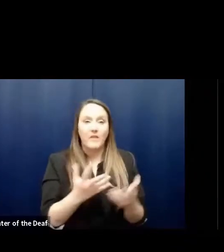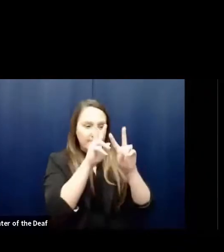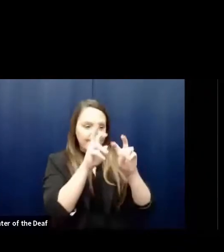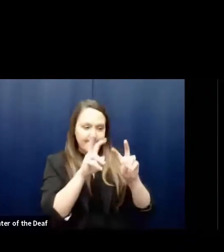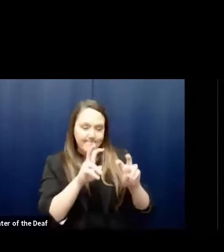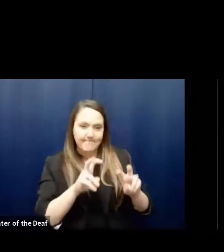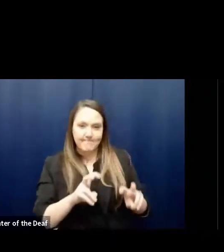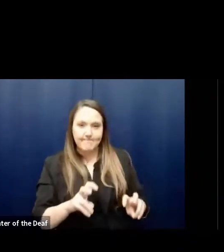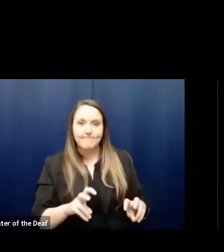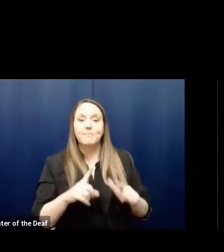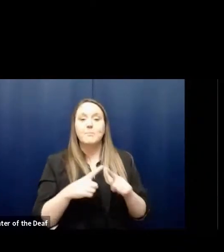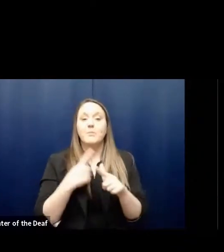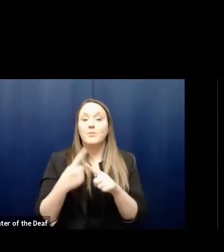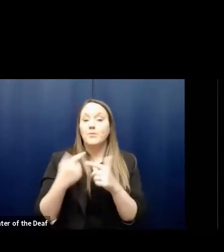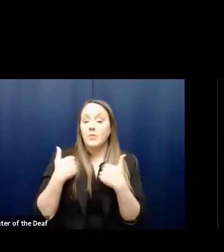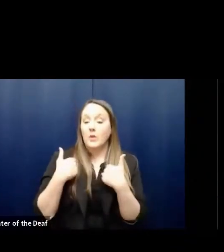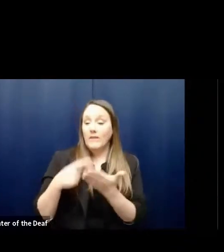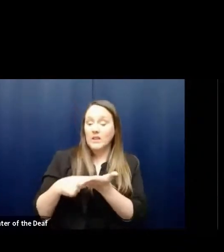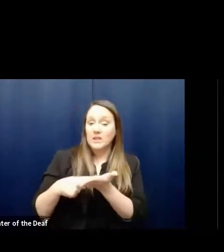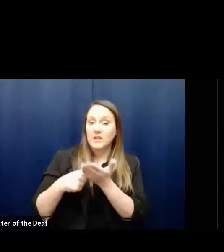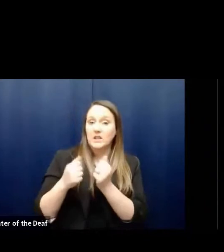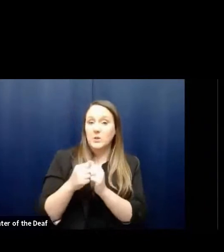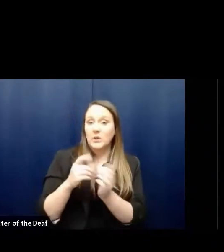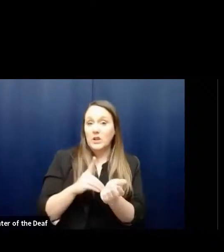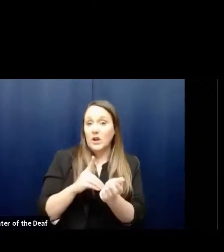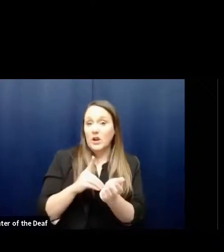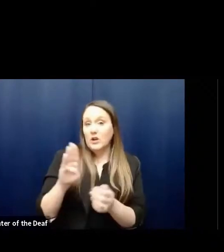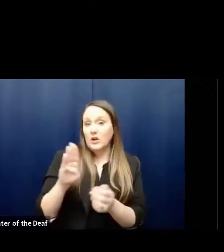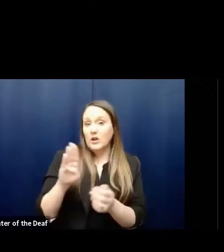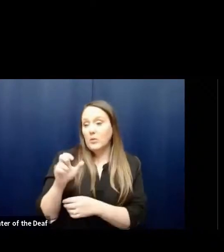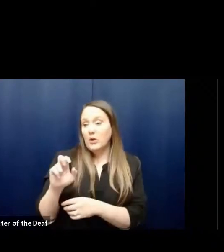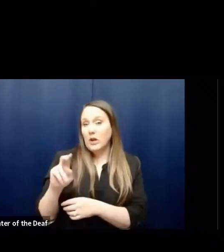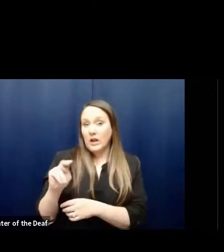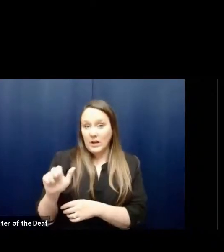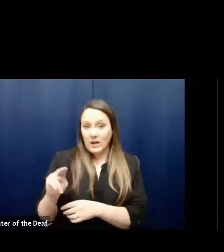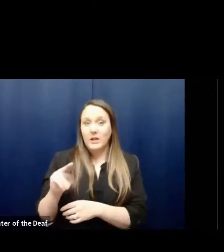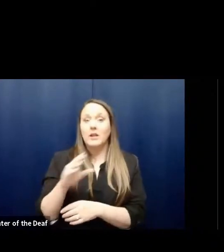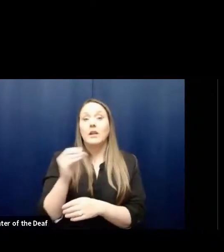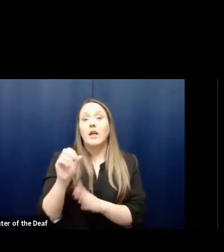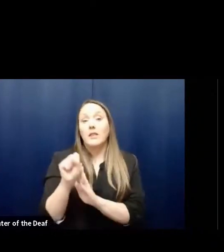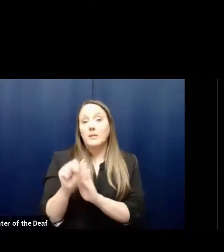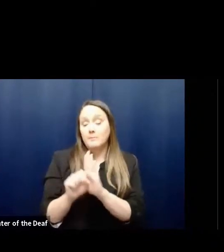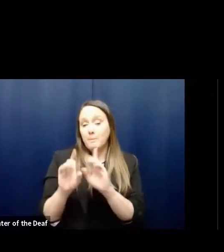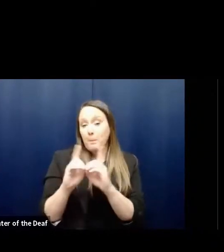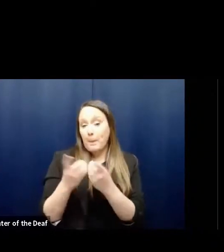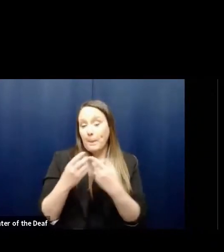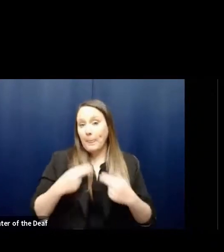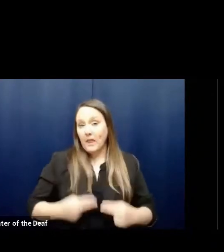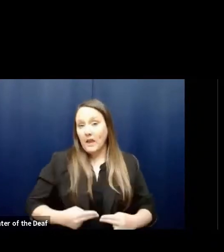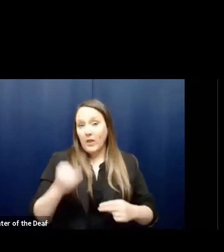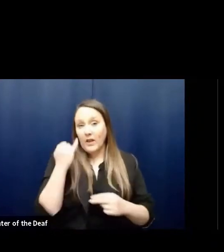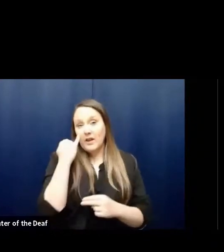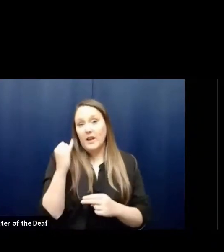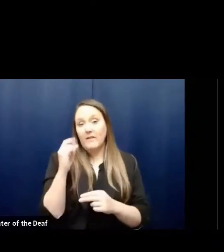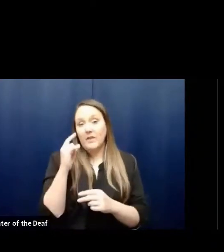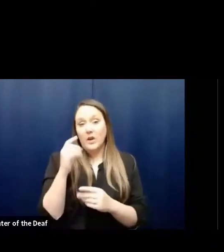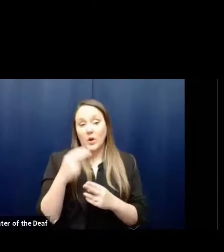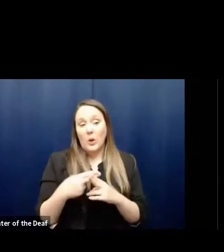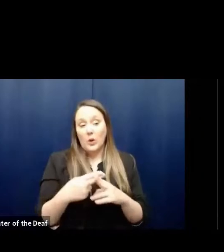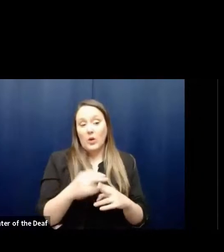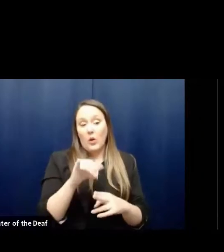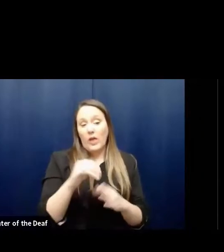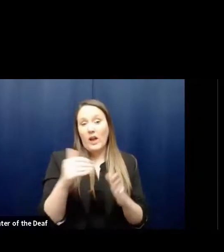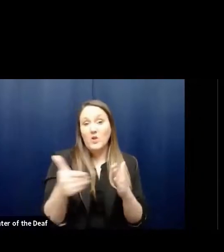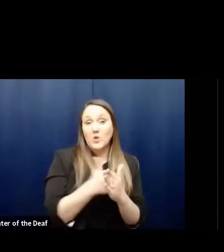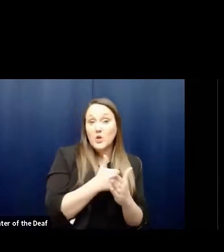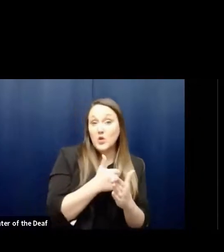consideration. And then we actually have a discussion with Dr. Buchanan and the State Department of Health on whether or not to consider that a new